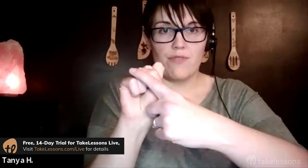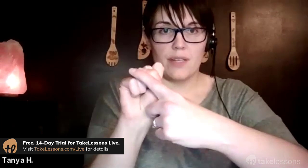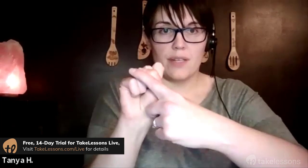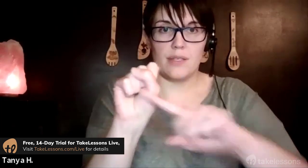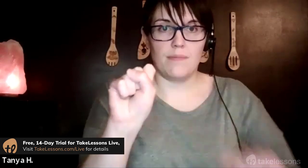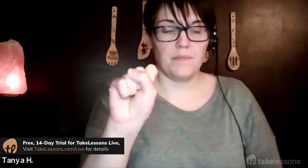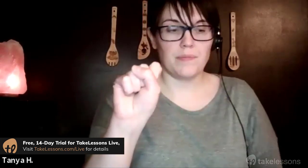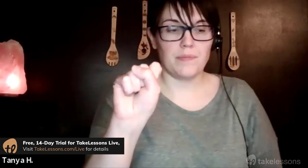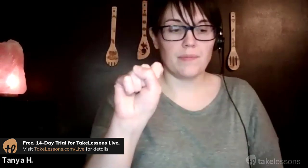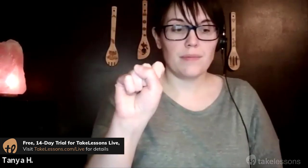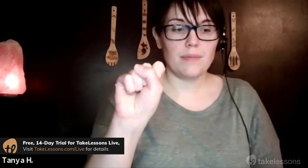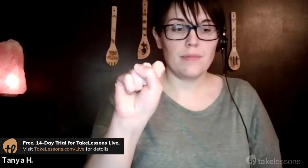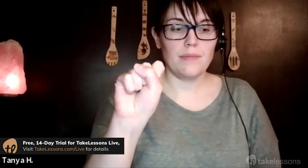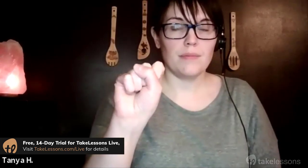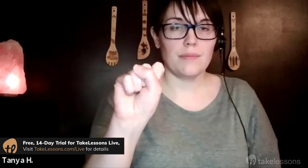front.